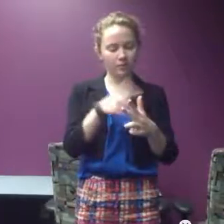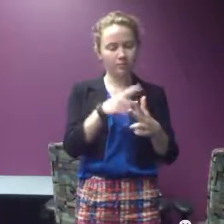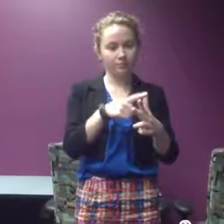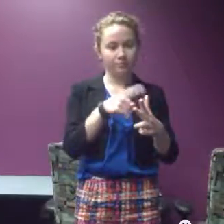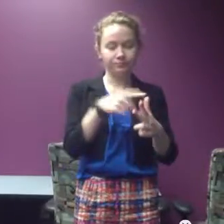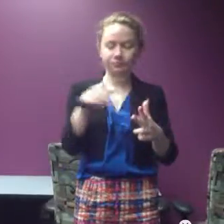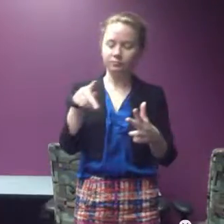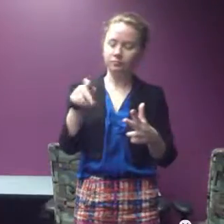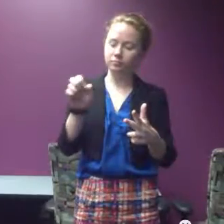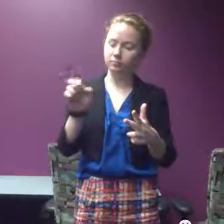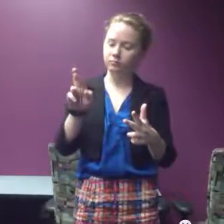Today we're going to discuss